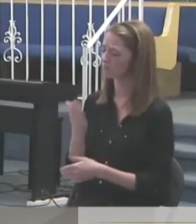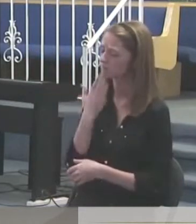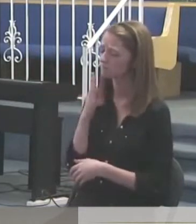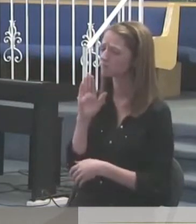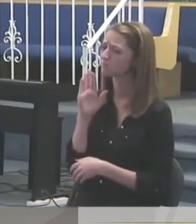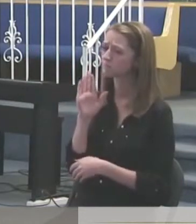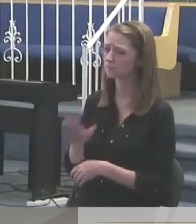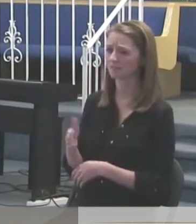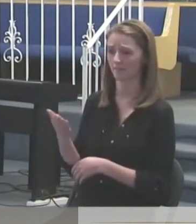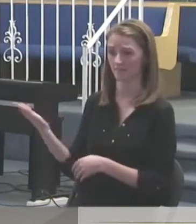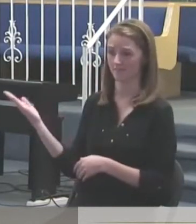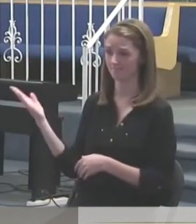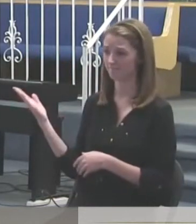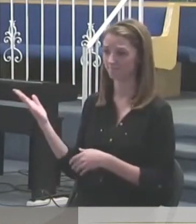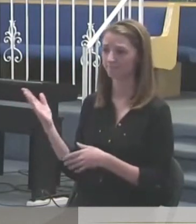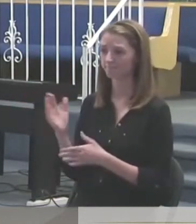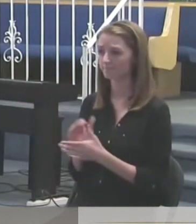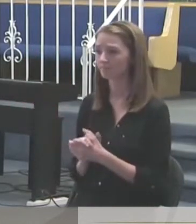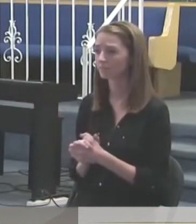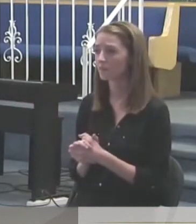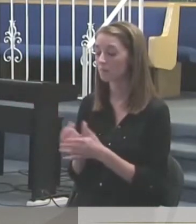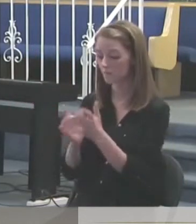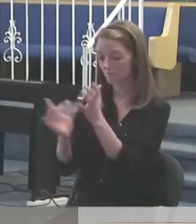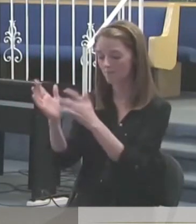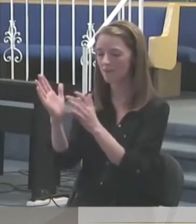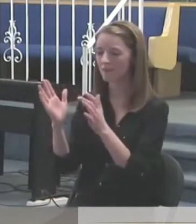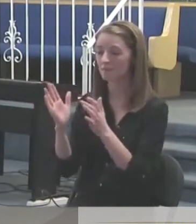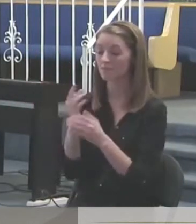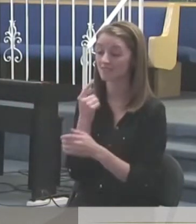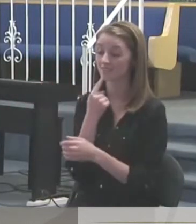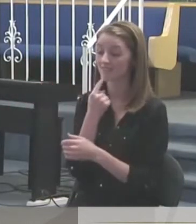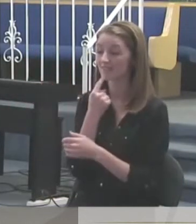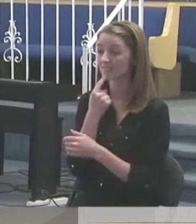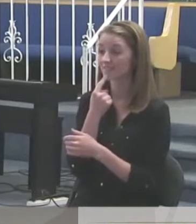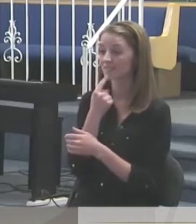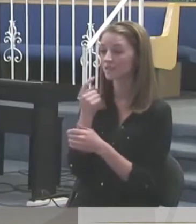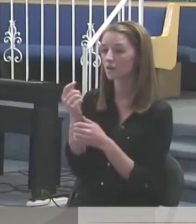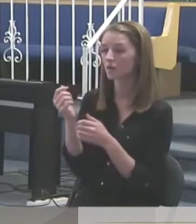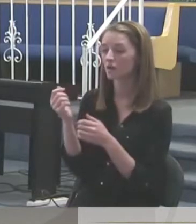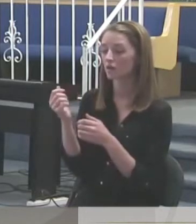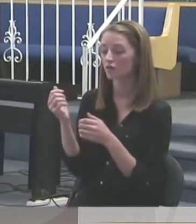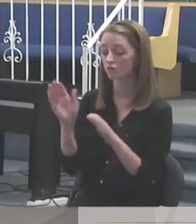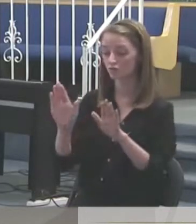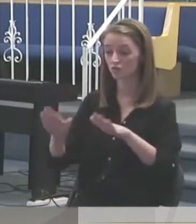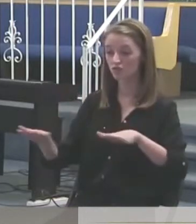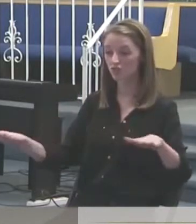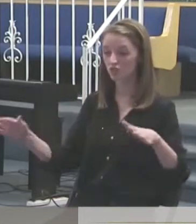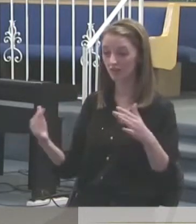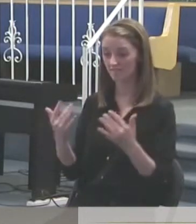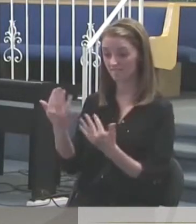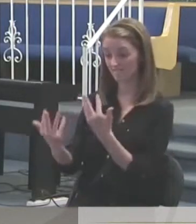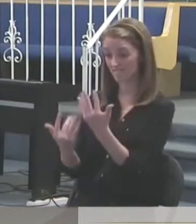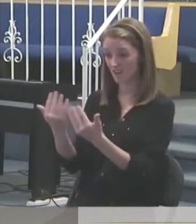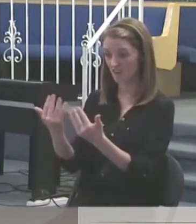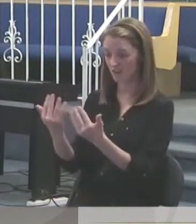bad thing altogether. The Bible says that they would pass their children through the fire.